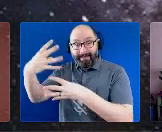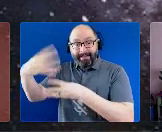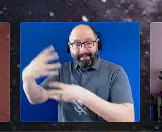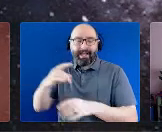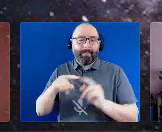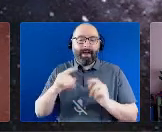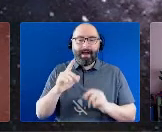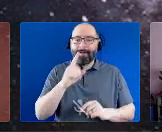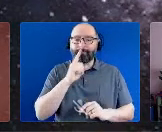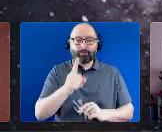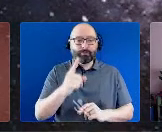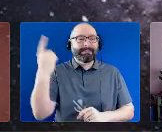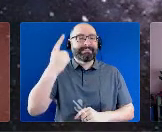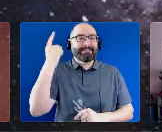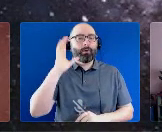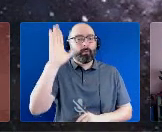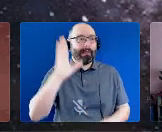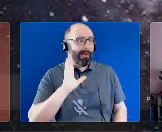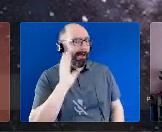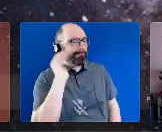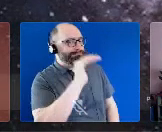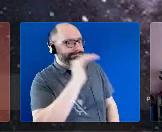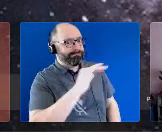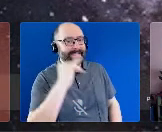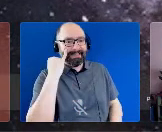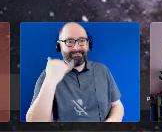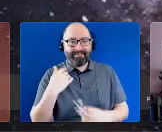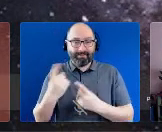has questions in the middle of this.